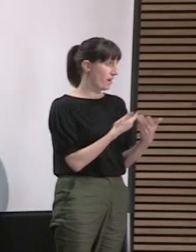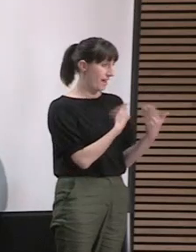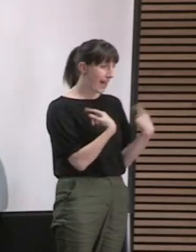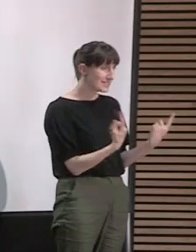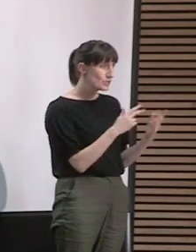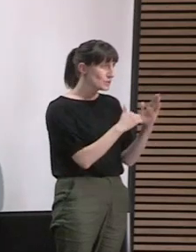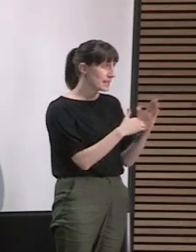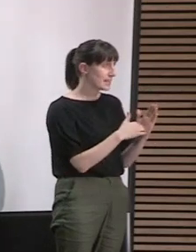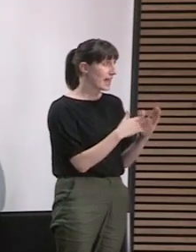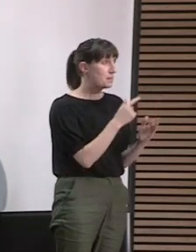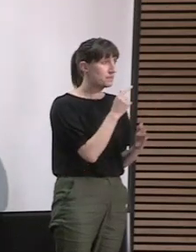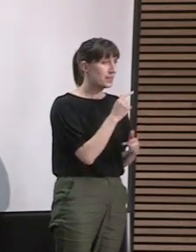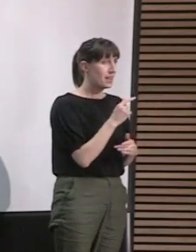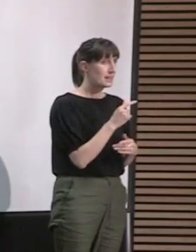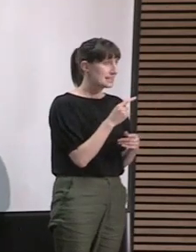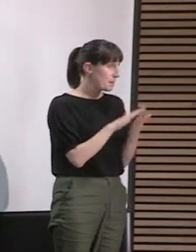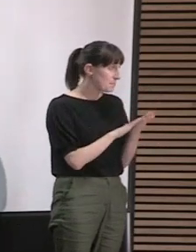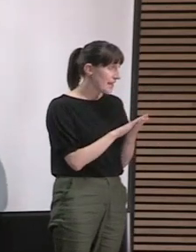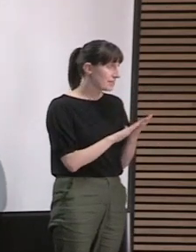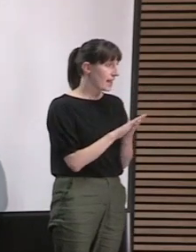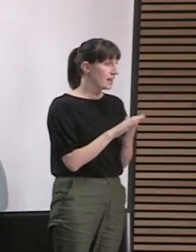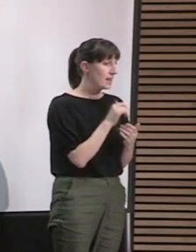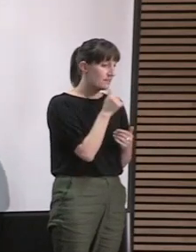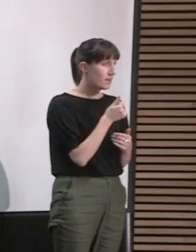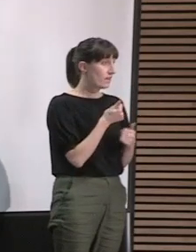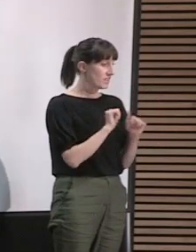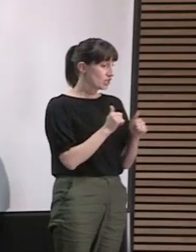vaccines? I think it's too early to read anything into that